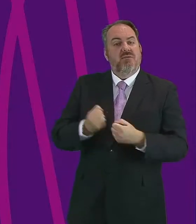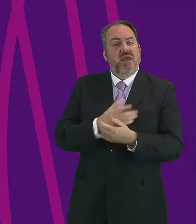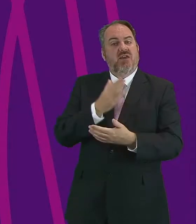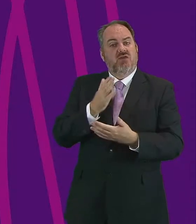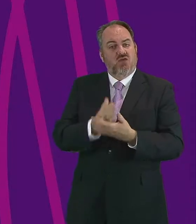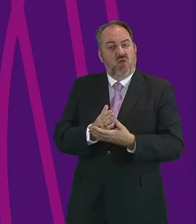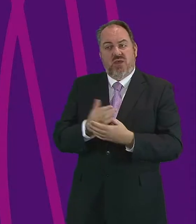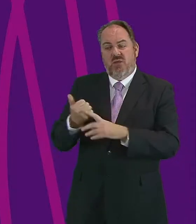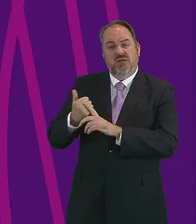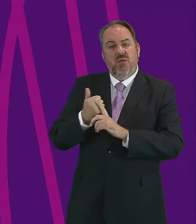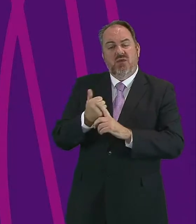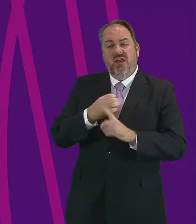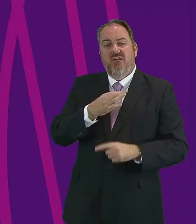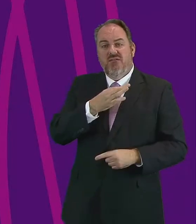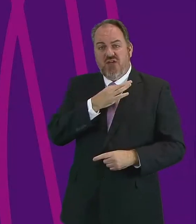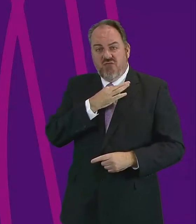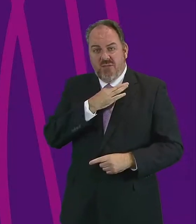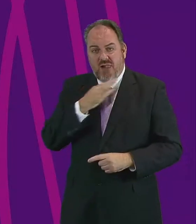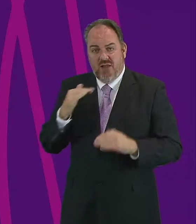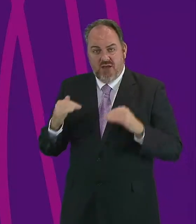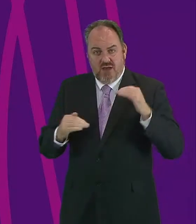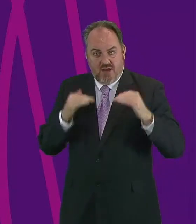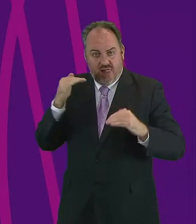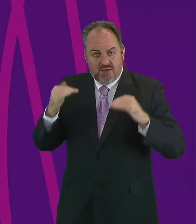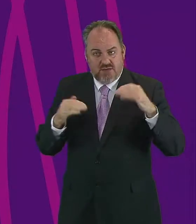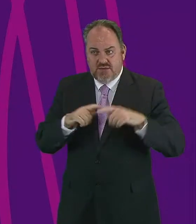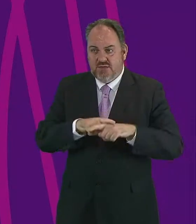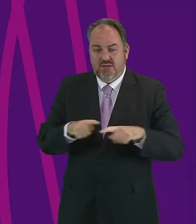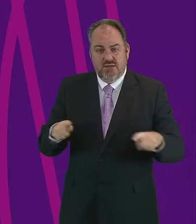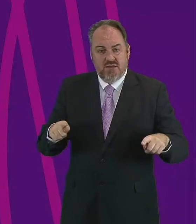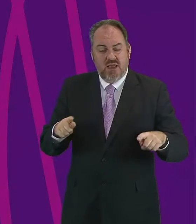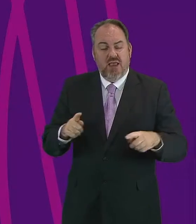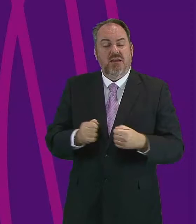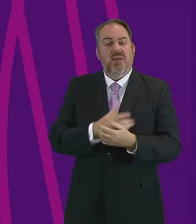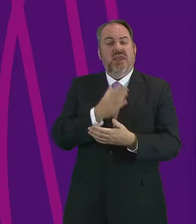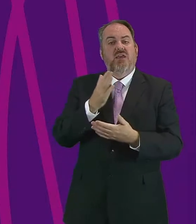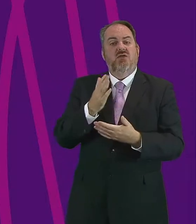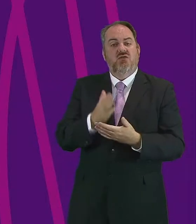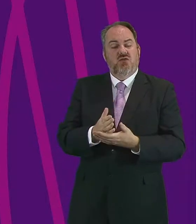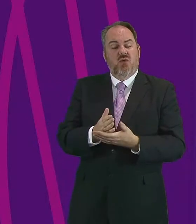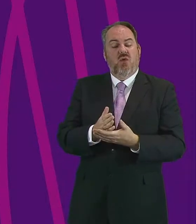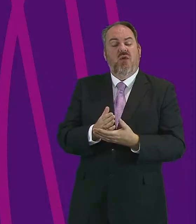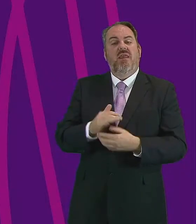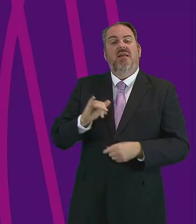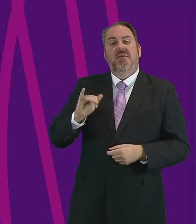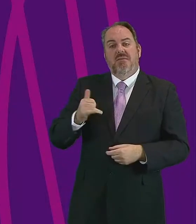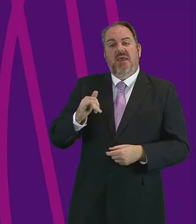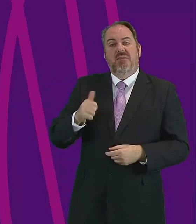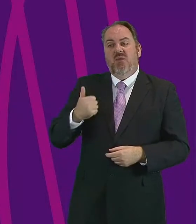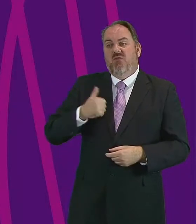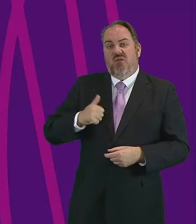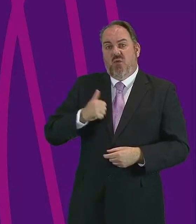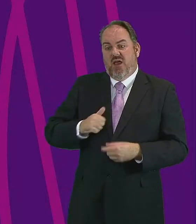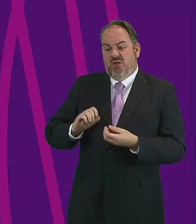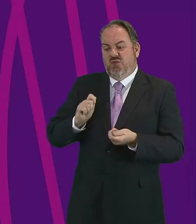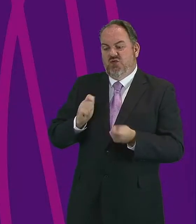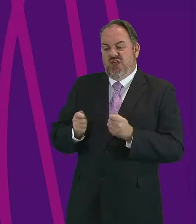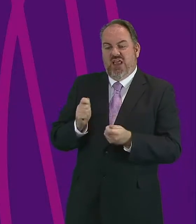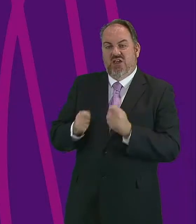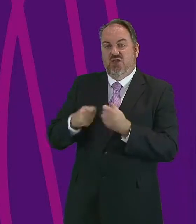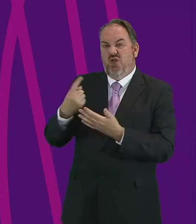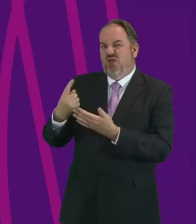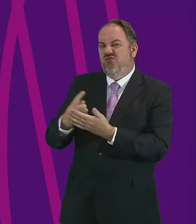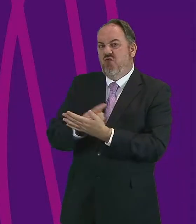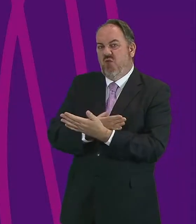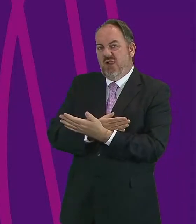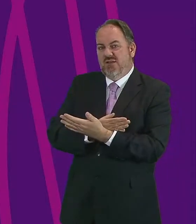to vulnerable adults and to Muirburn, which are not currently required, but may be required at a future point. This approach